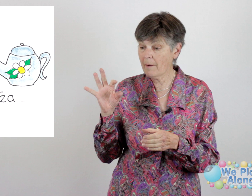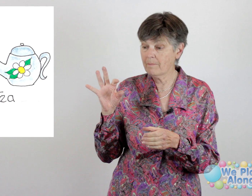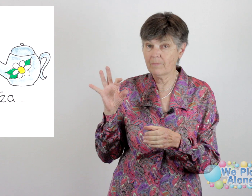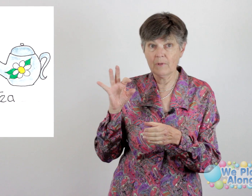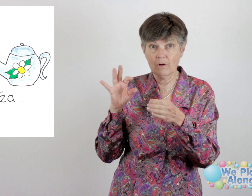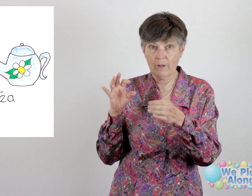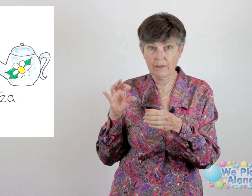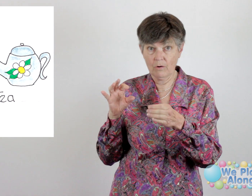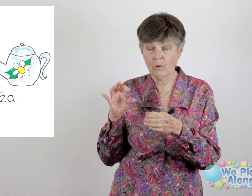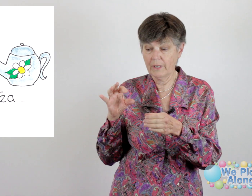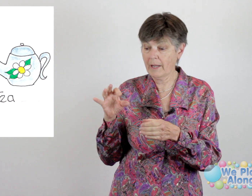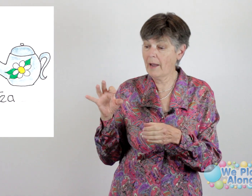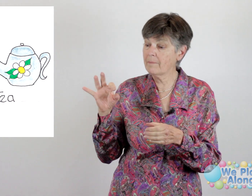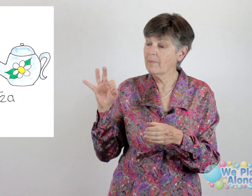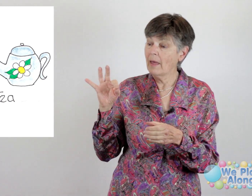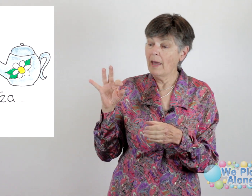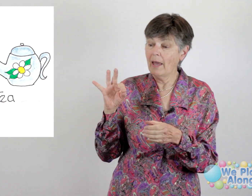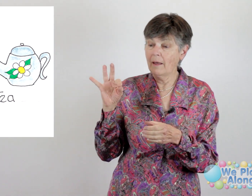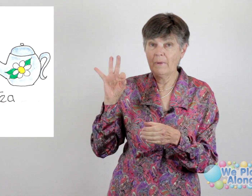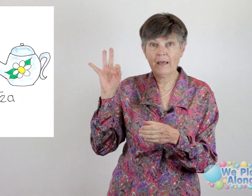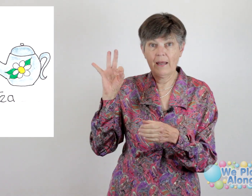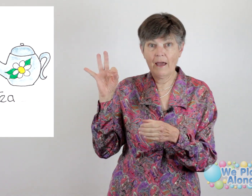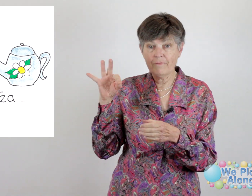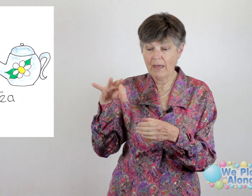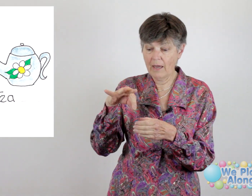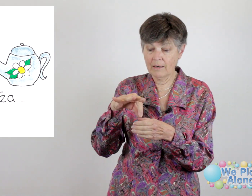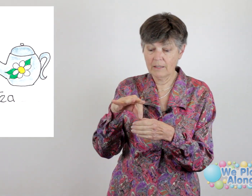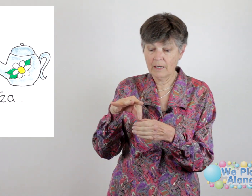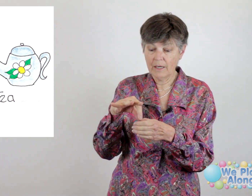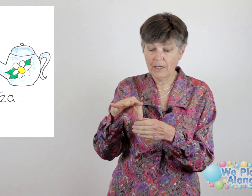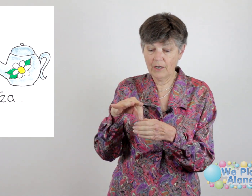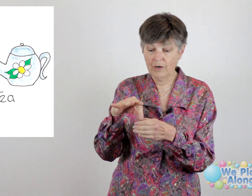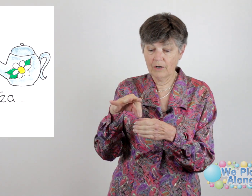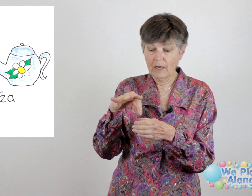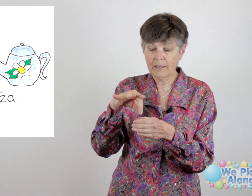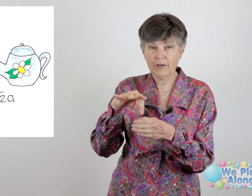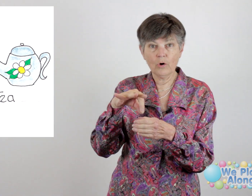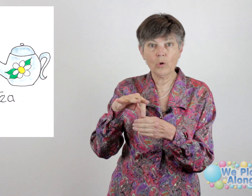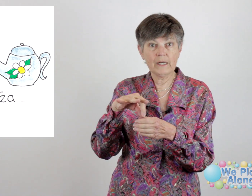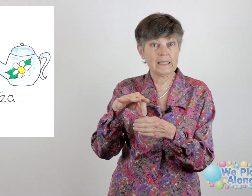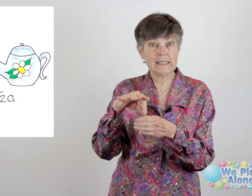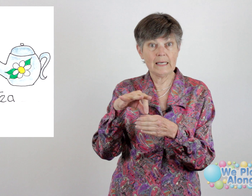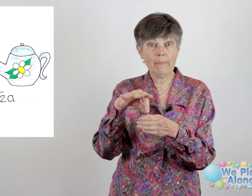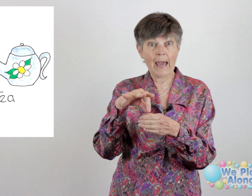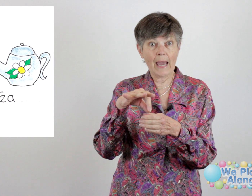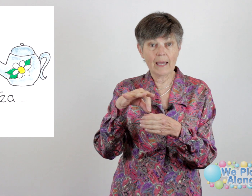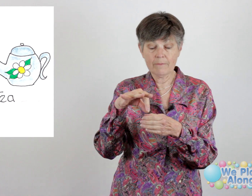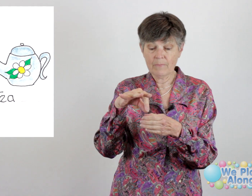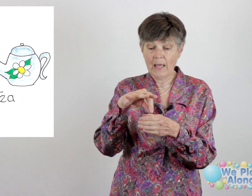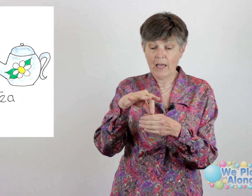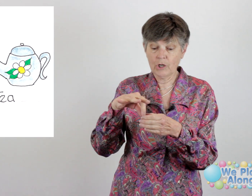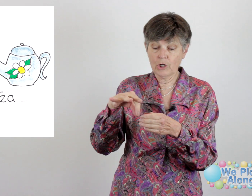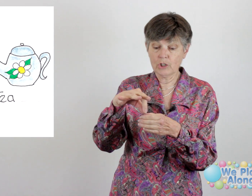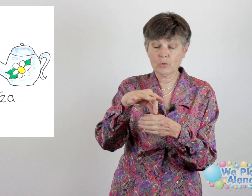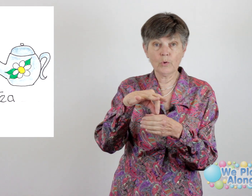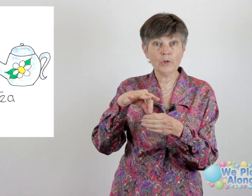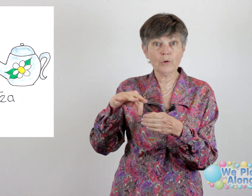cup, like you're holding a cup, and make an F hand here like you're holding a tea bag, and you're going to swirl it